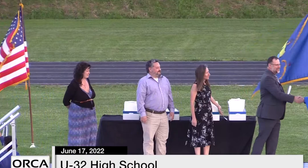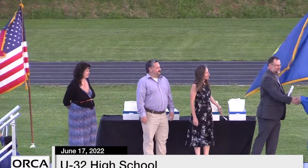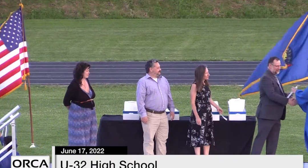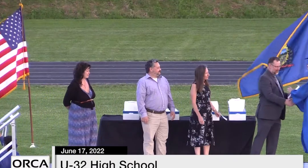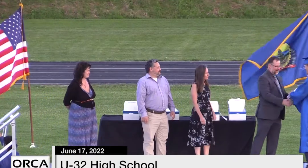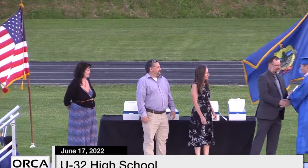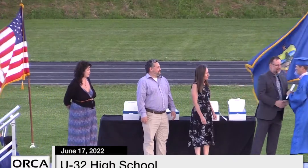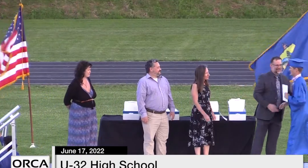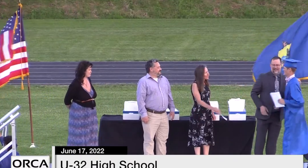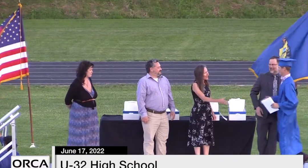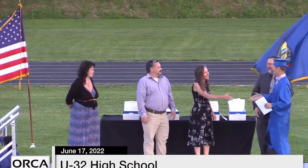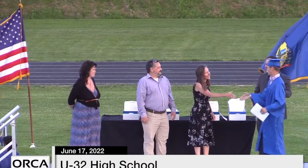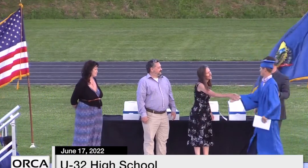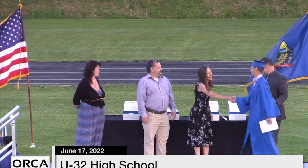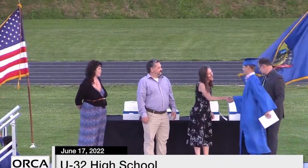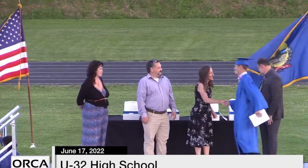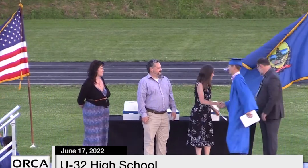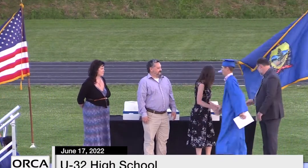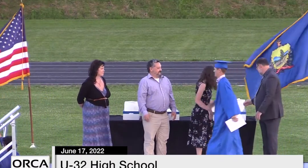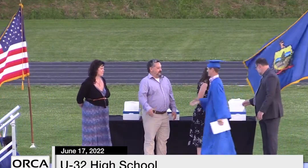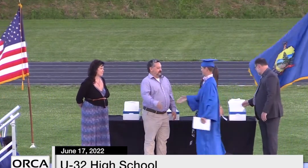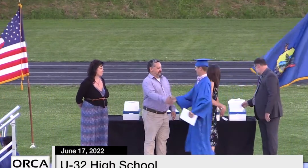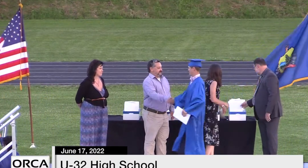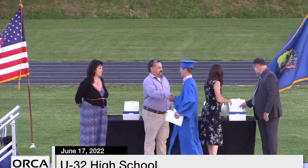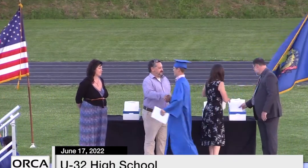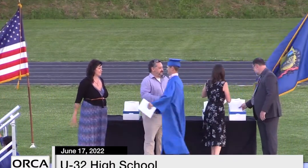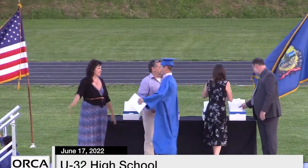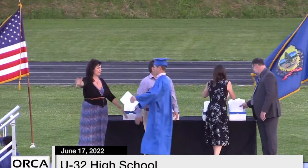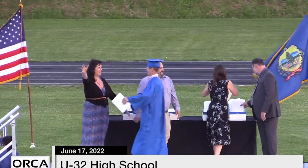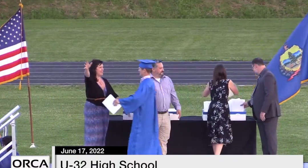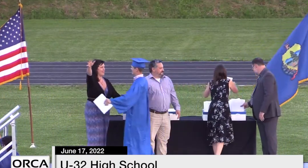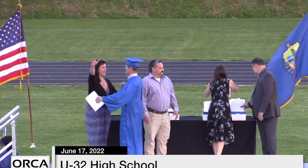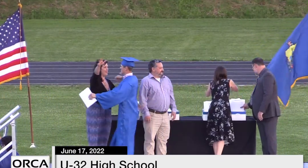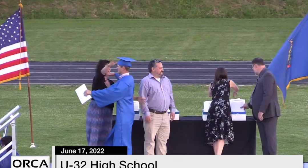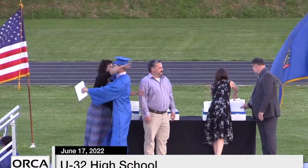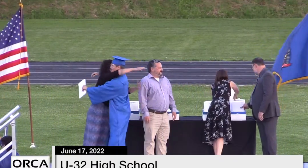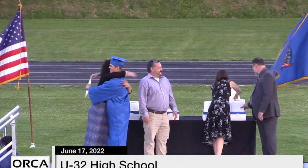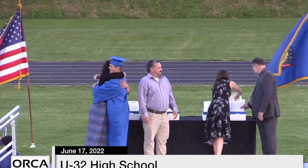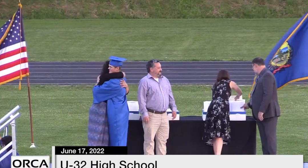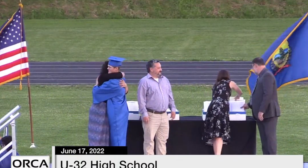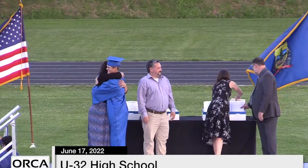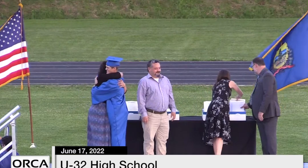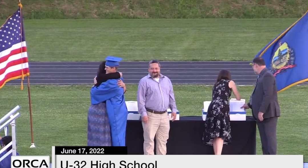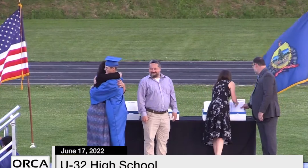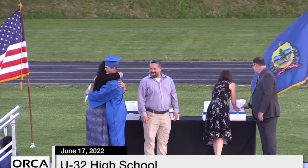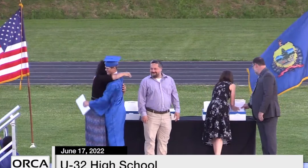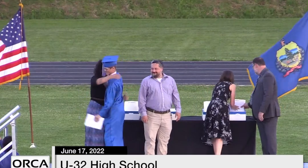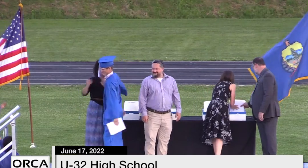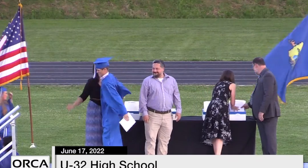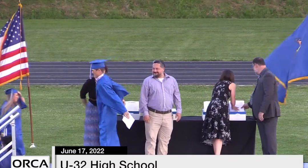I'd like to welcome teacher advisor Sue Ogubene to the stage.